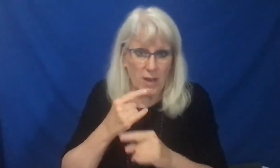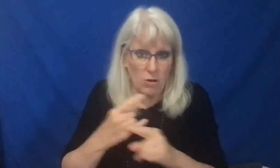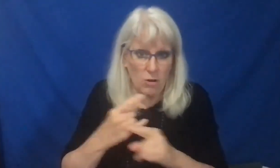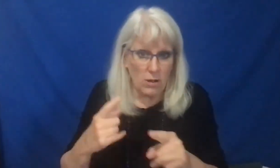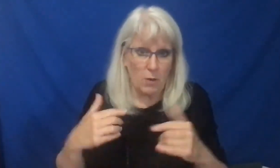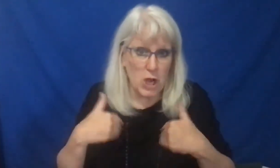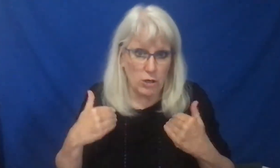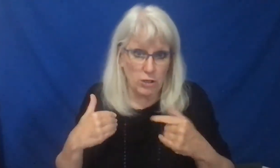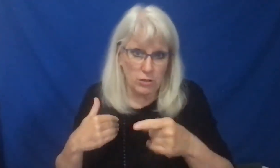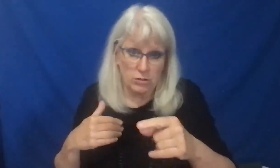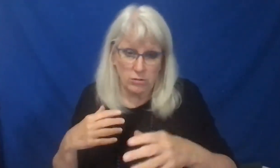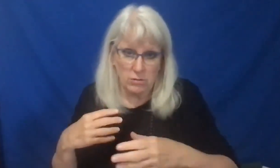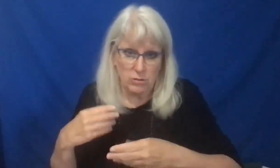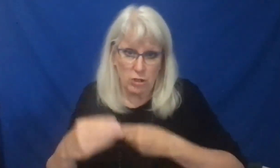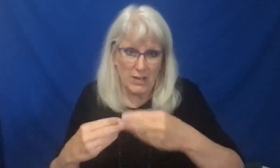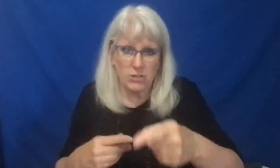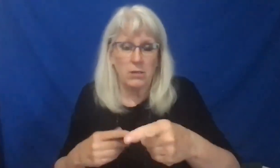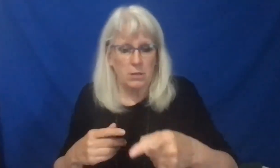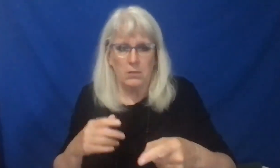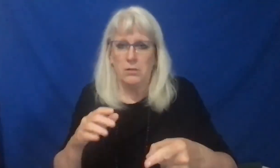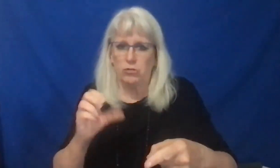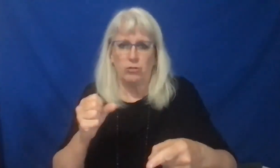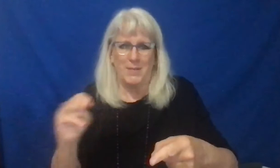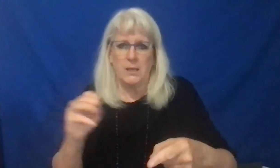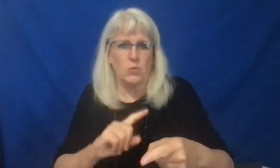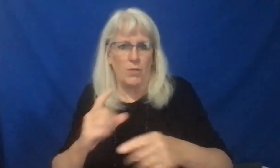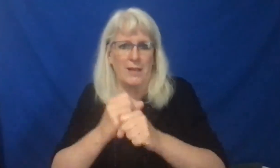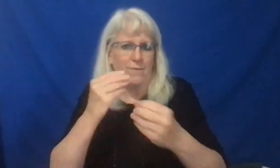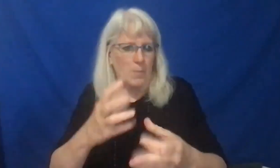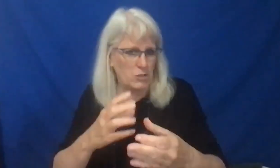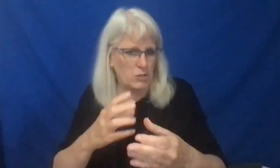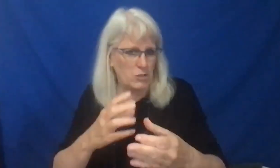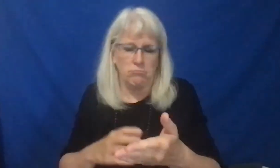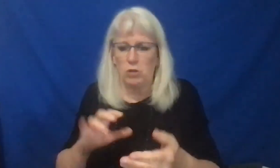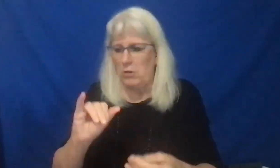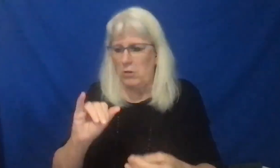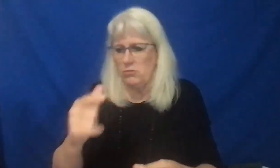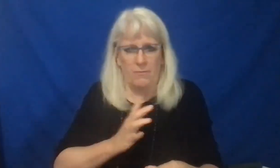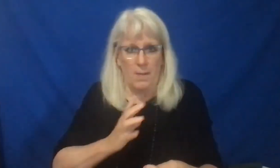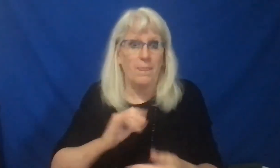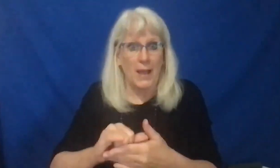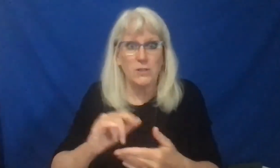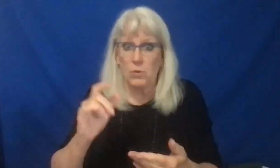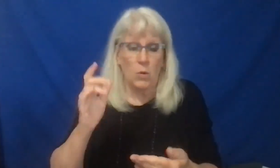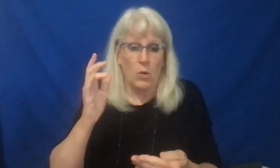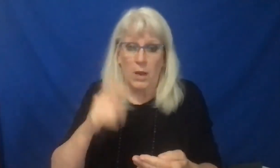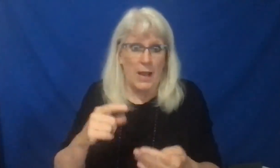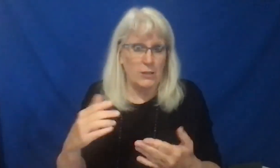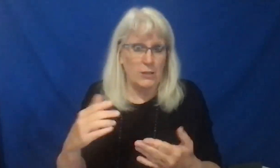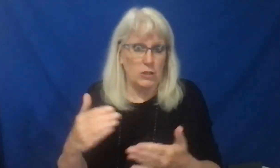platforms, similarly to how the Public Information Committee does with newspapers, was born, it was brand new territory for Intergroup.